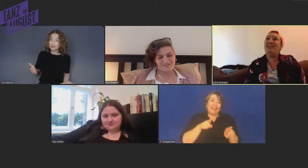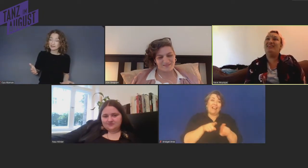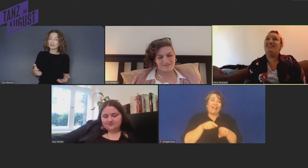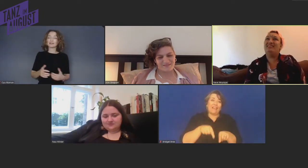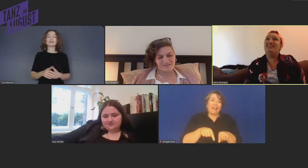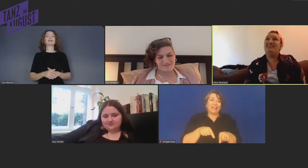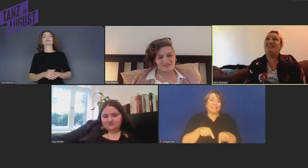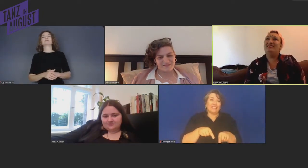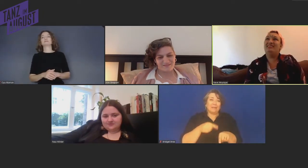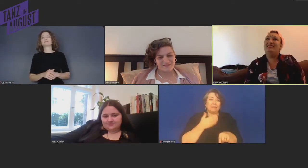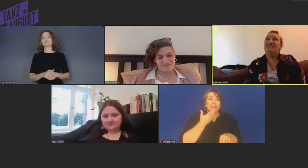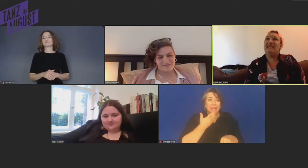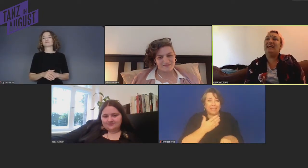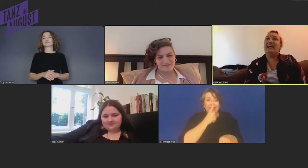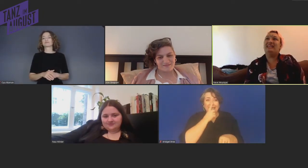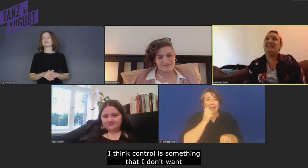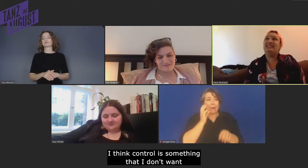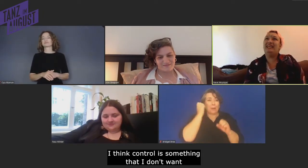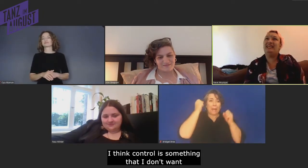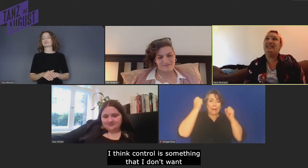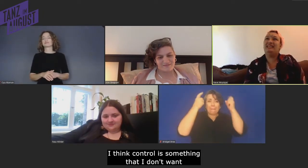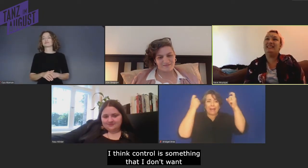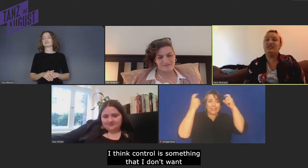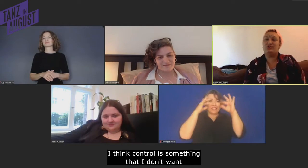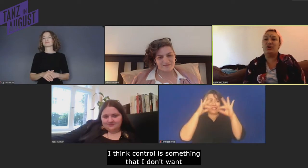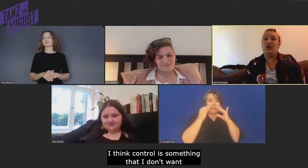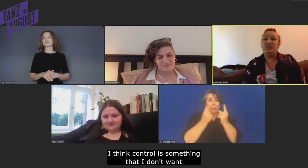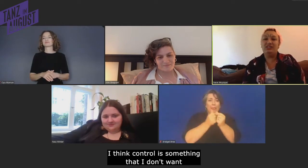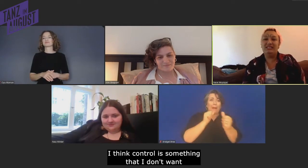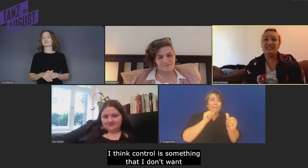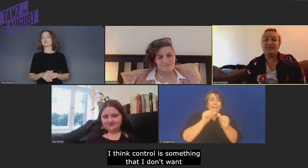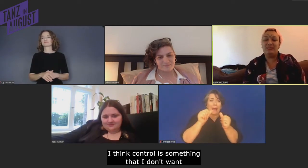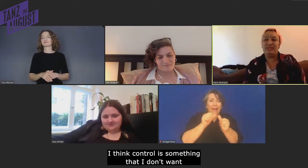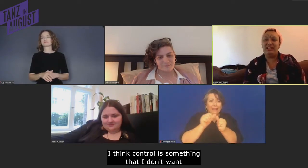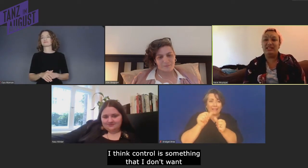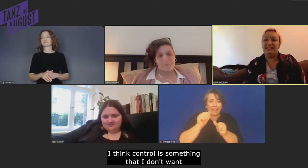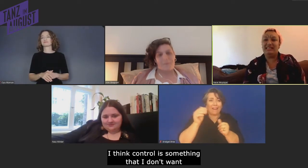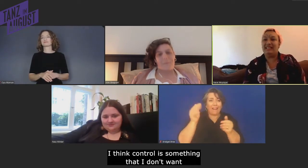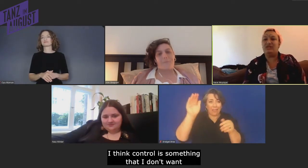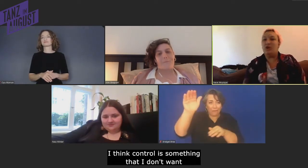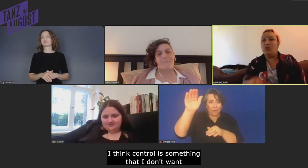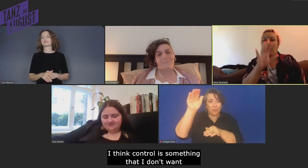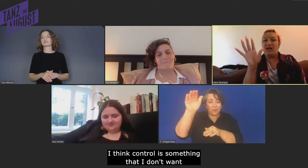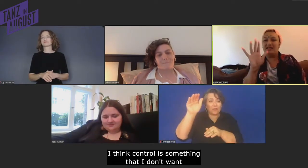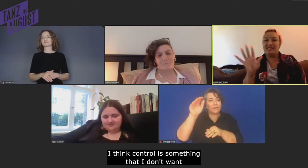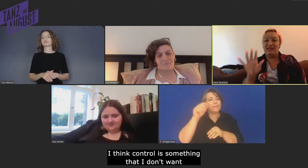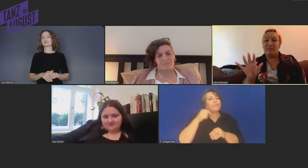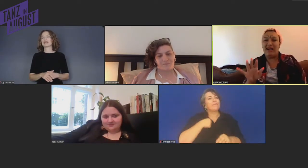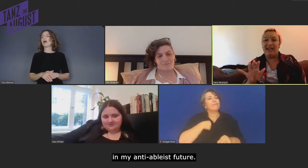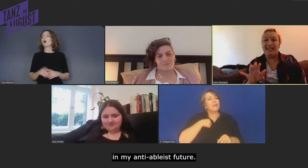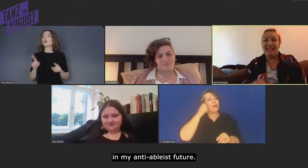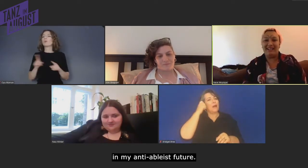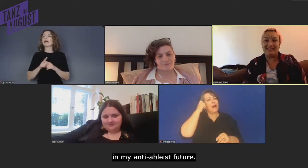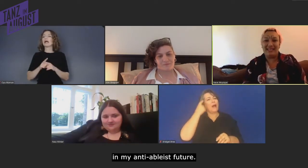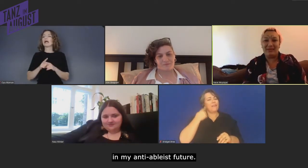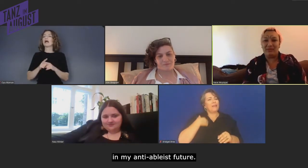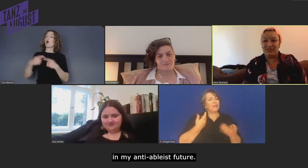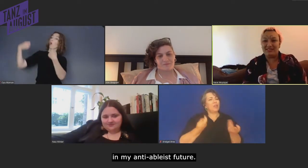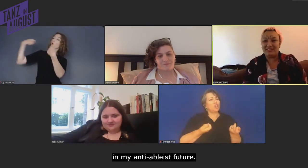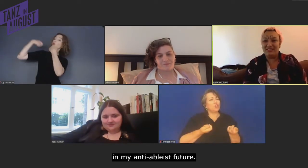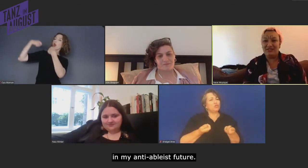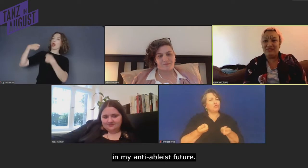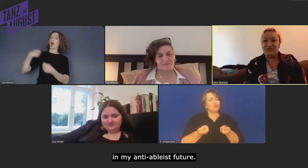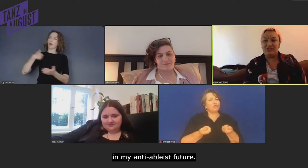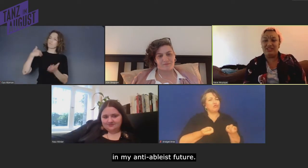But yeah, I think like control is something that I don't want in my